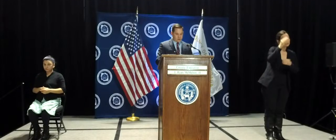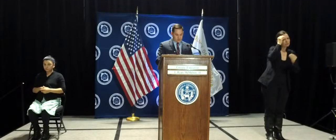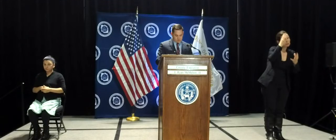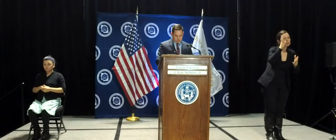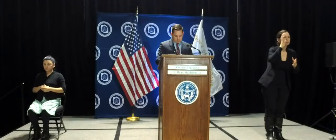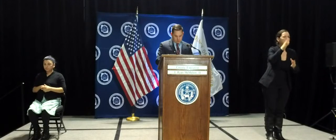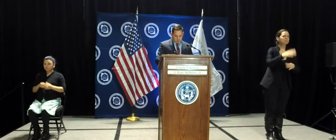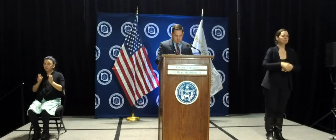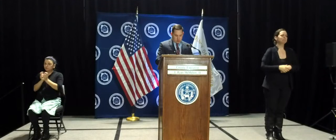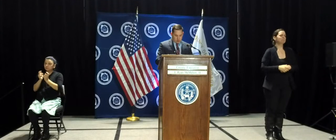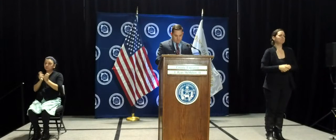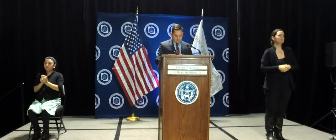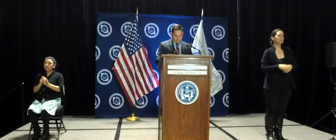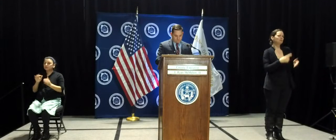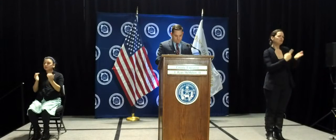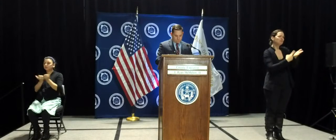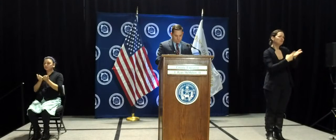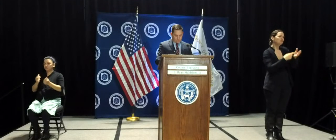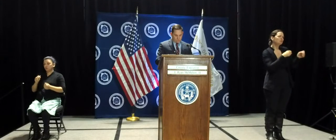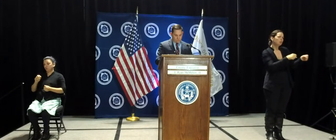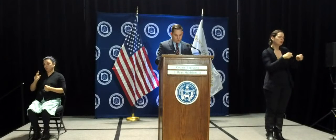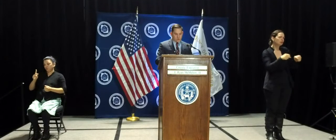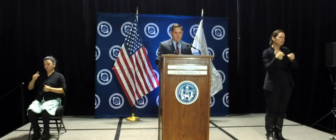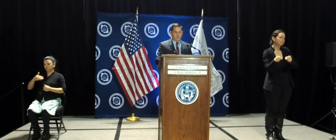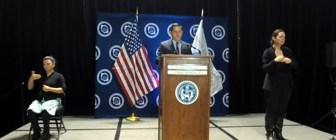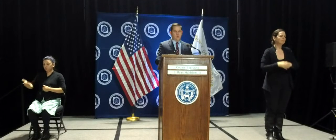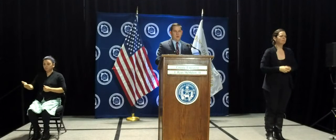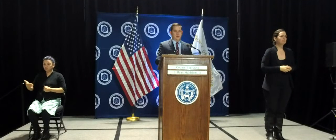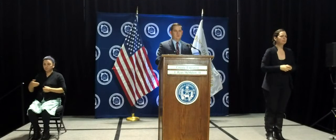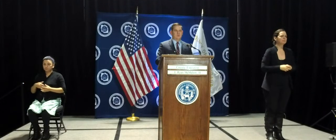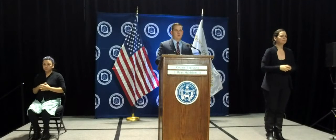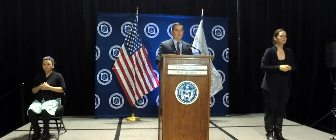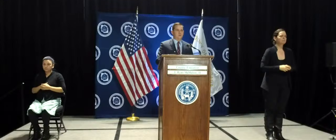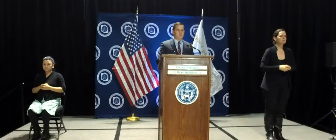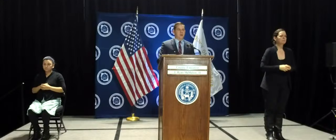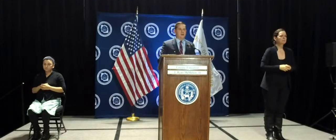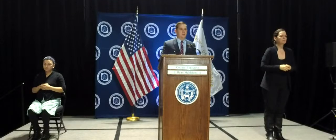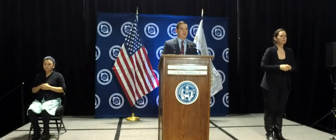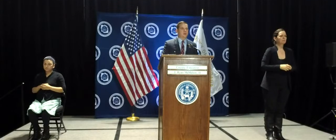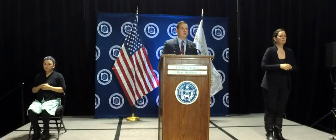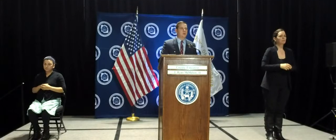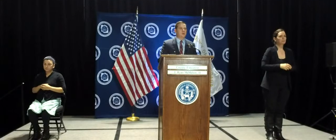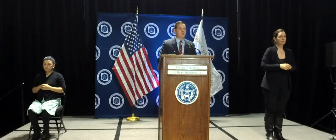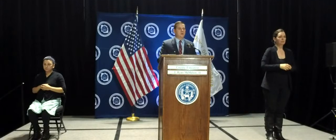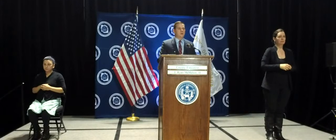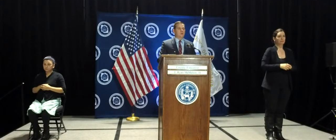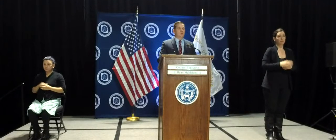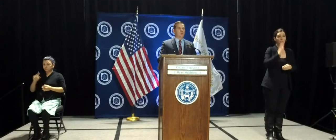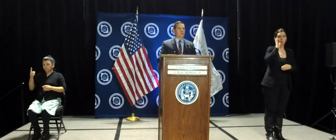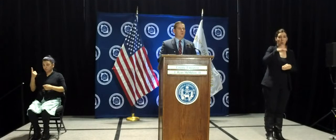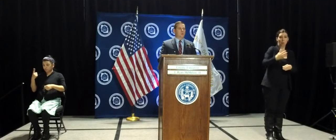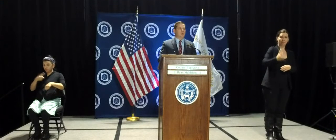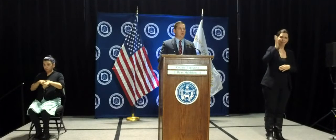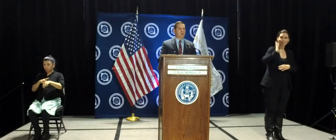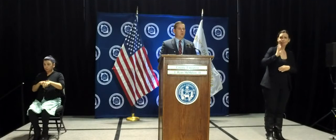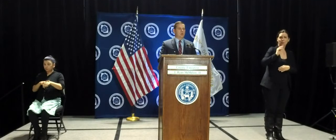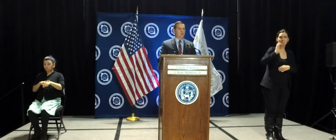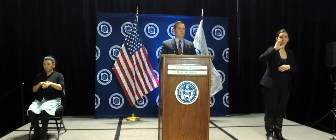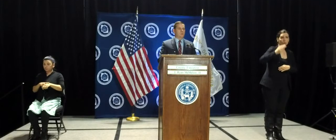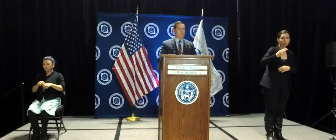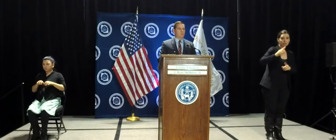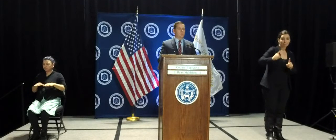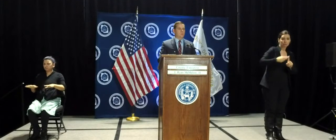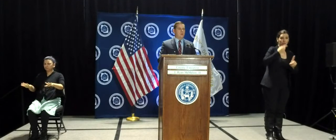new phase. In the first wave of this pandemic, you